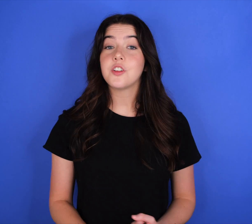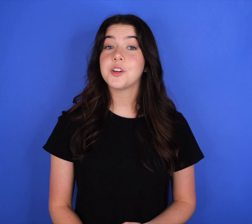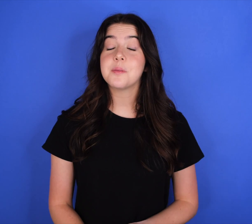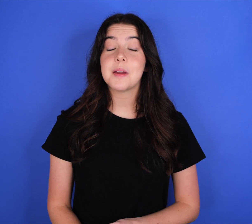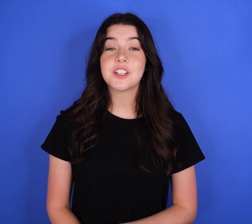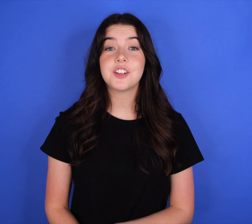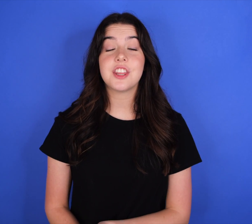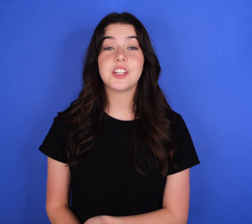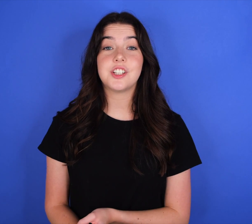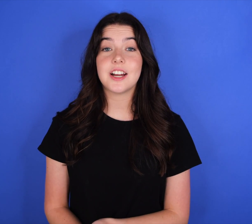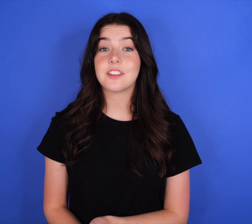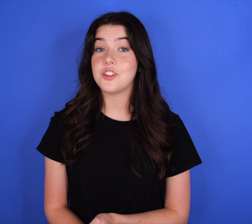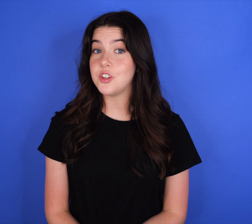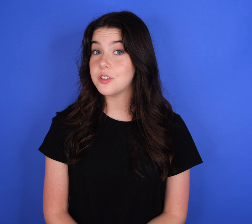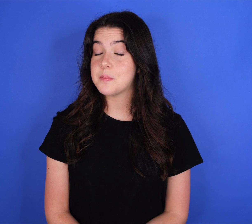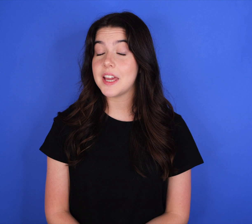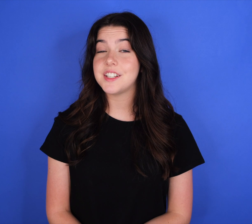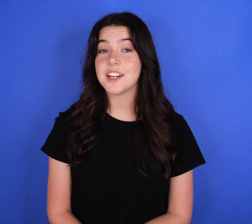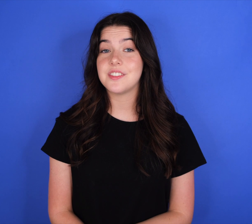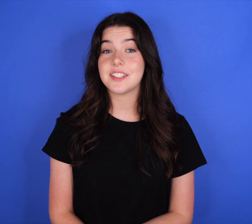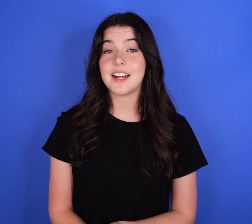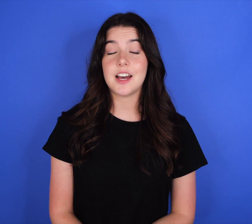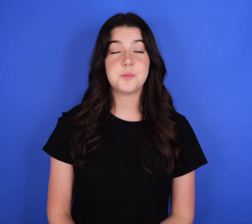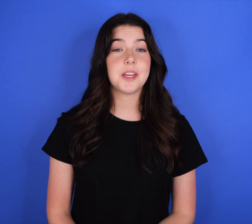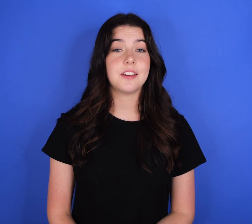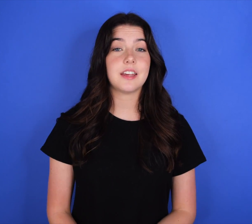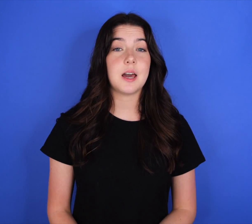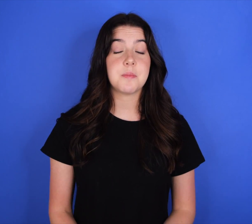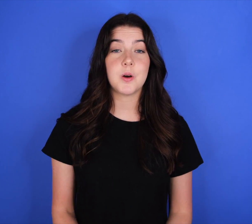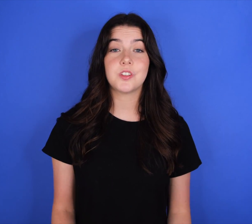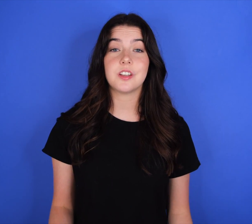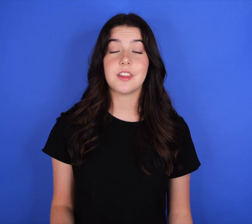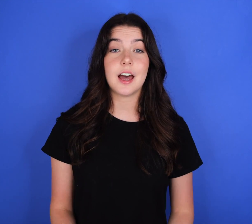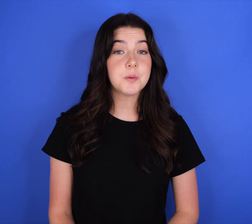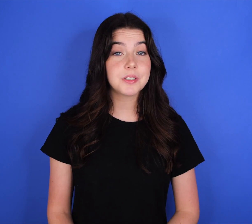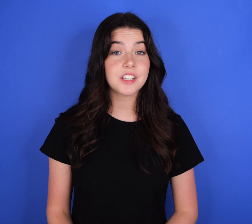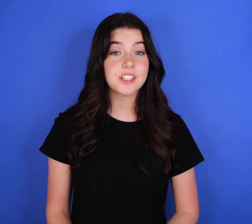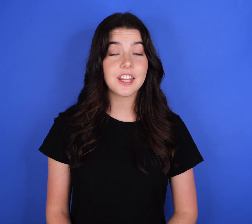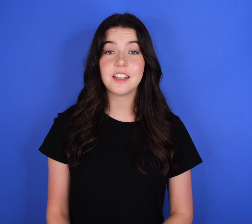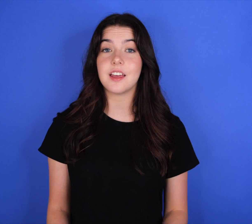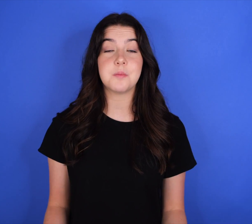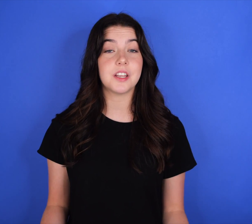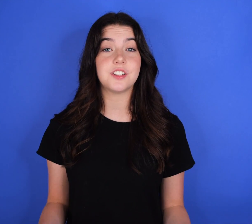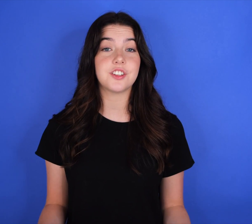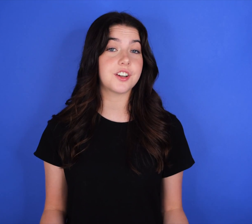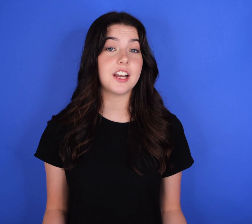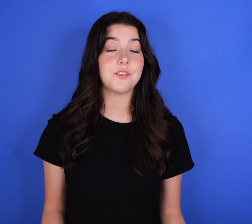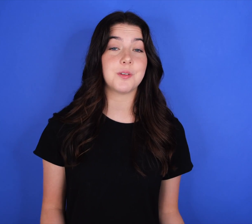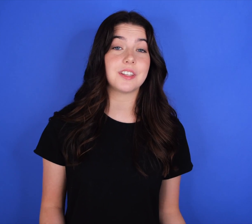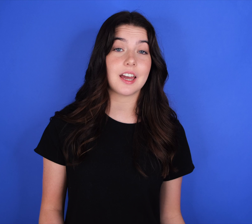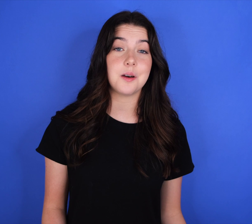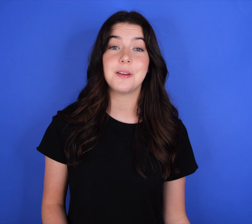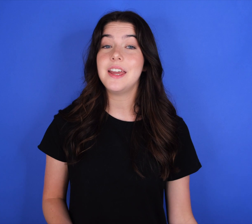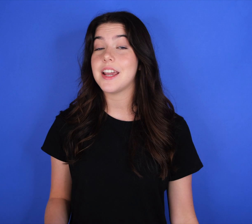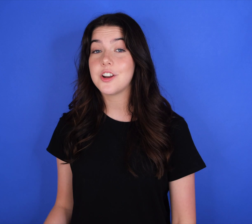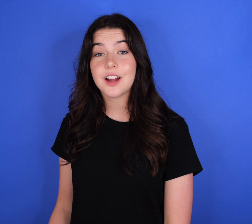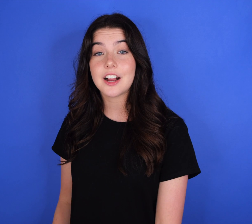Also, make sure that you check the news page of this class because I post the help session dates. Help sessions are great if you want to come interact